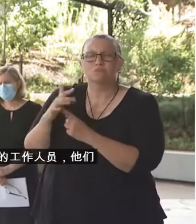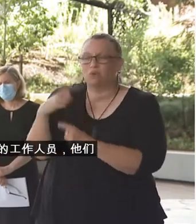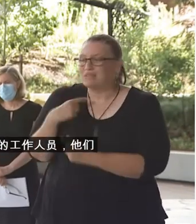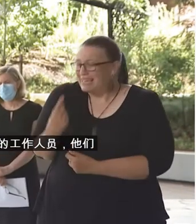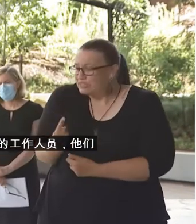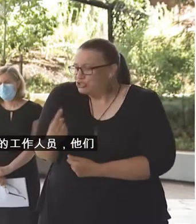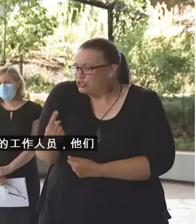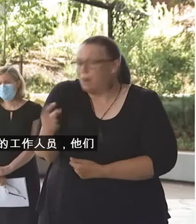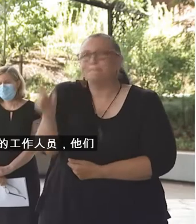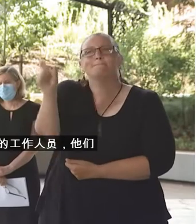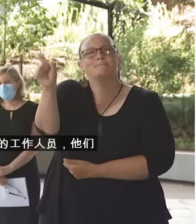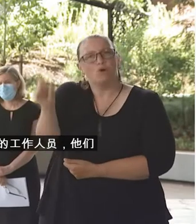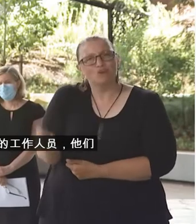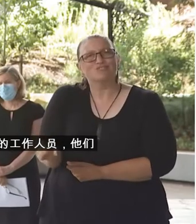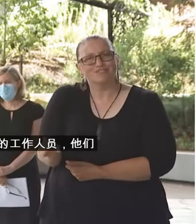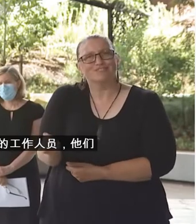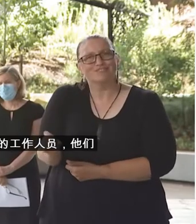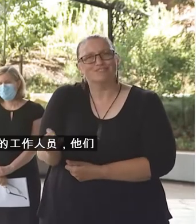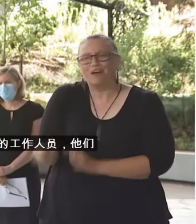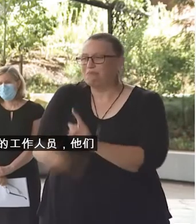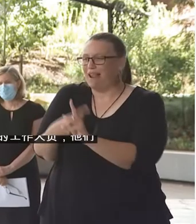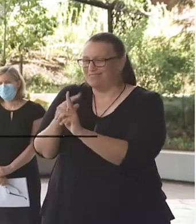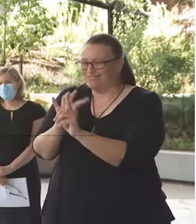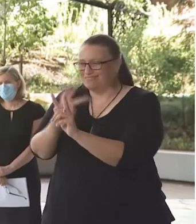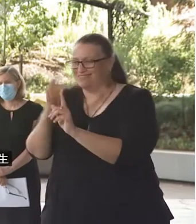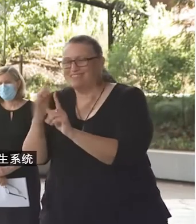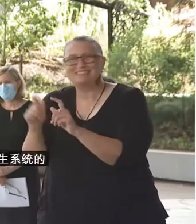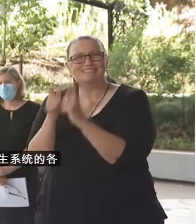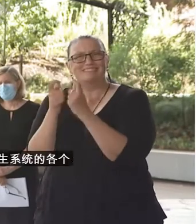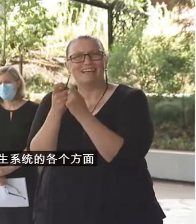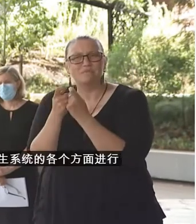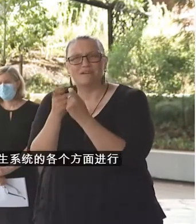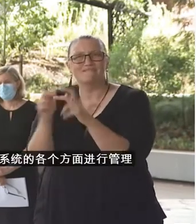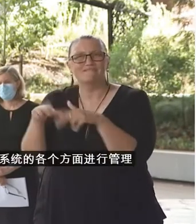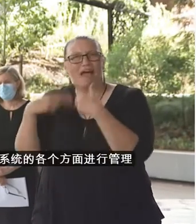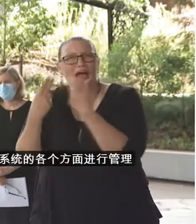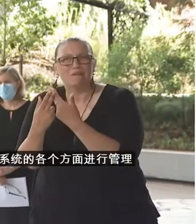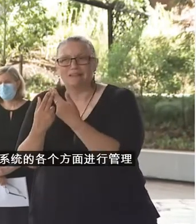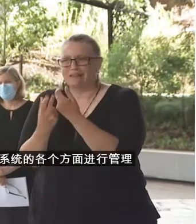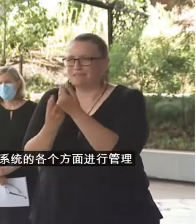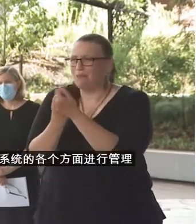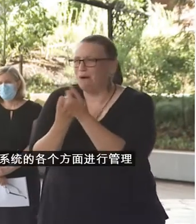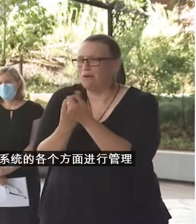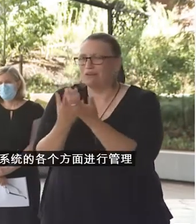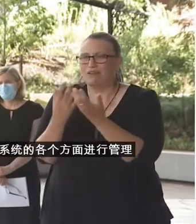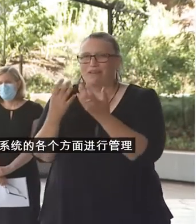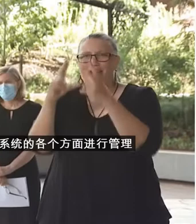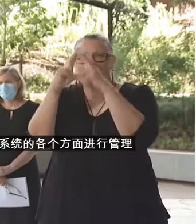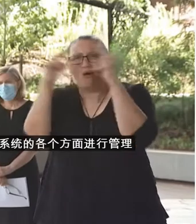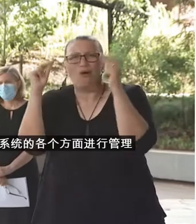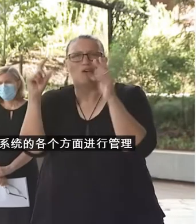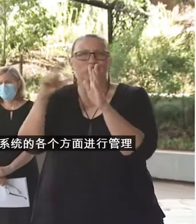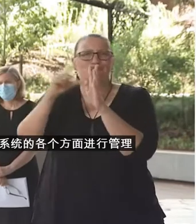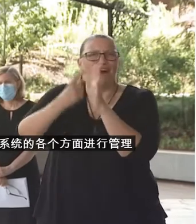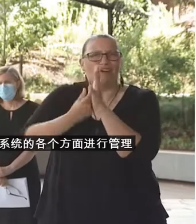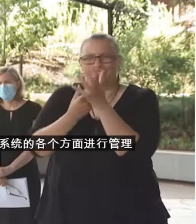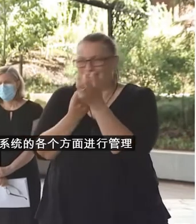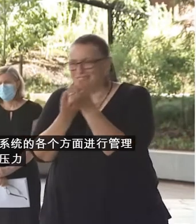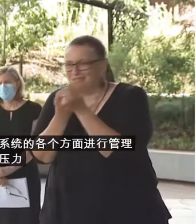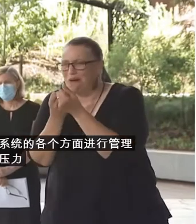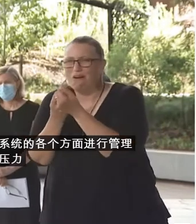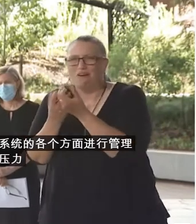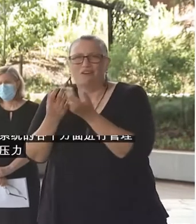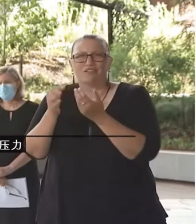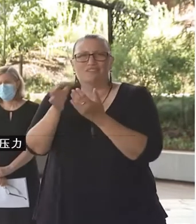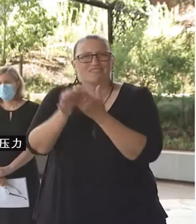are managing this day in, day out at all fronts of the health system. We expect that pressure on